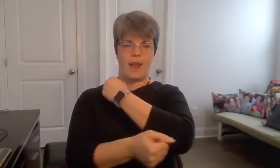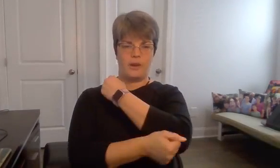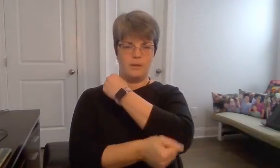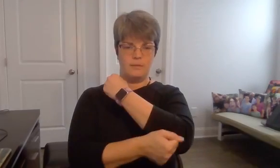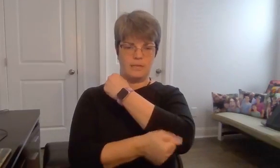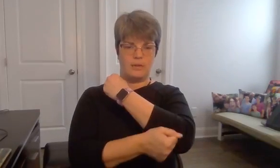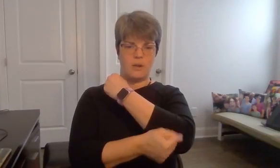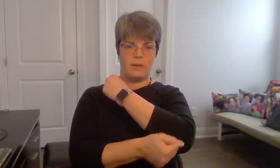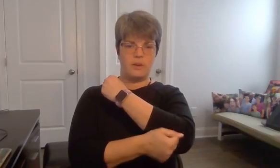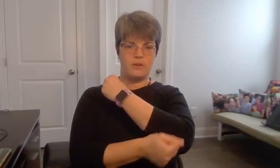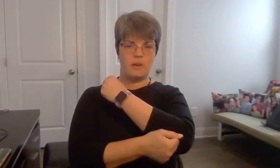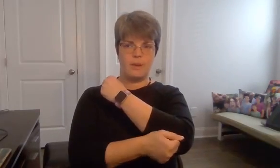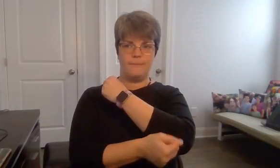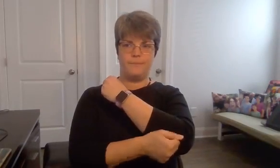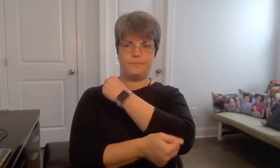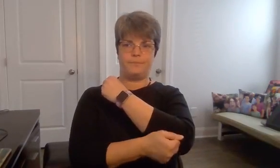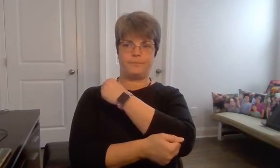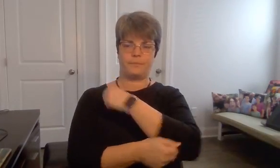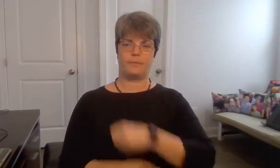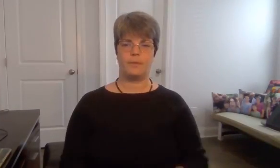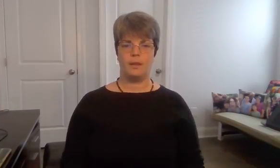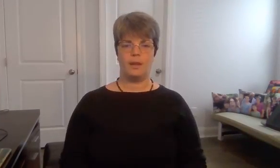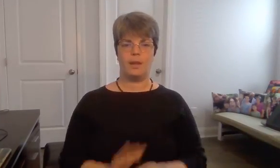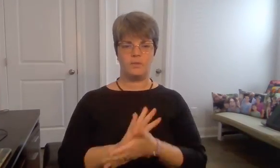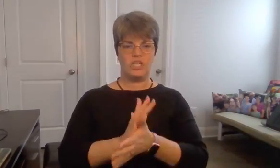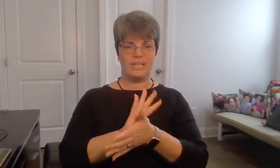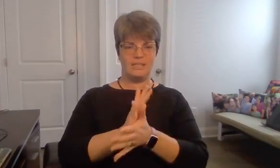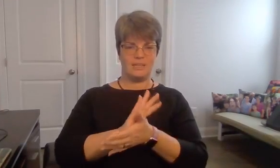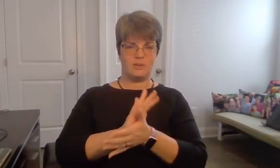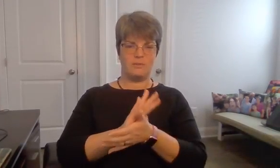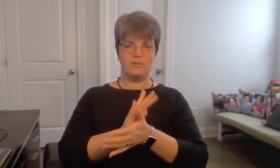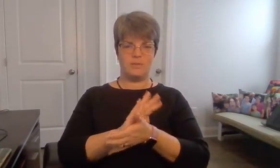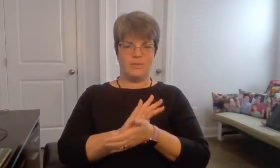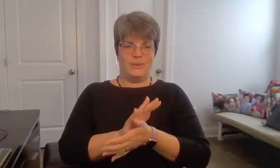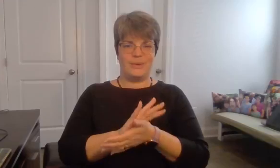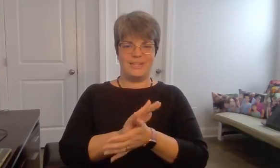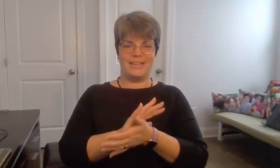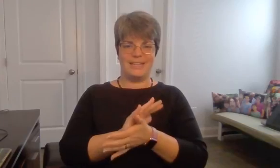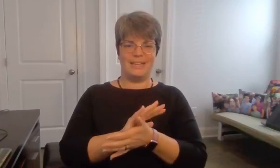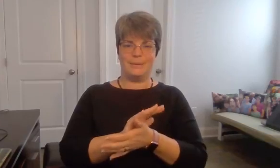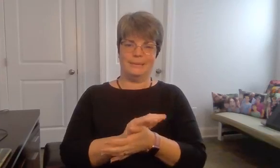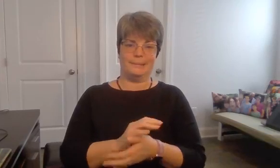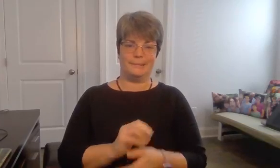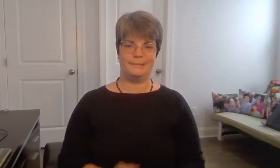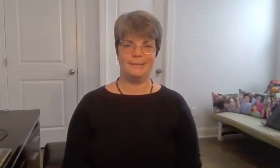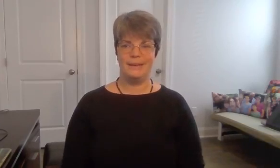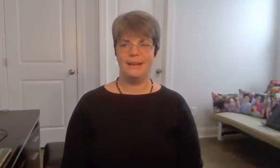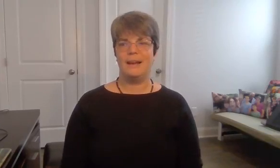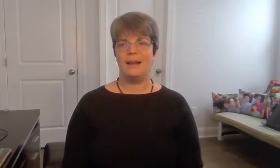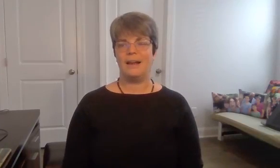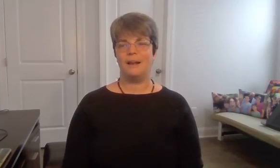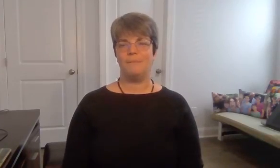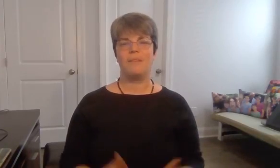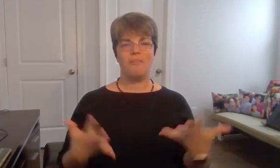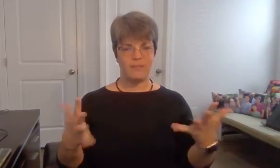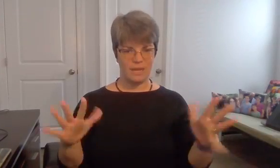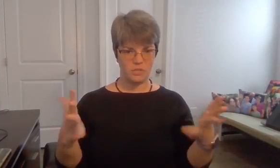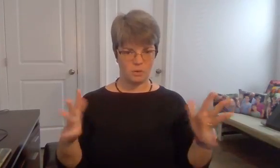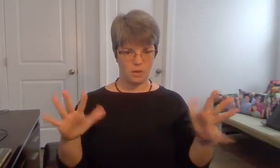cracker, it's like you're knocking on your elbow. Cheese, like you're squishing out the liquid. I don't know. Finished or all